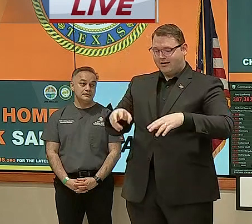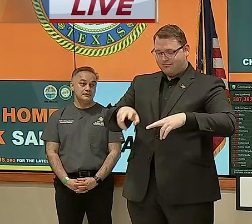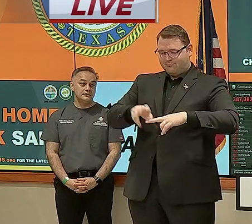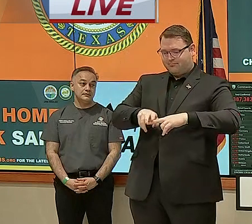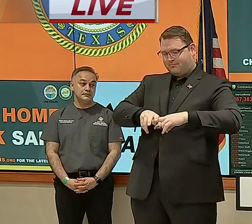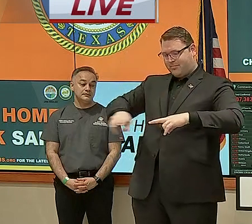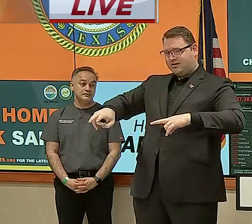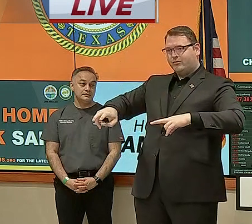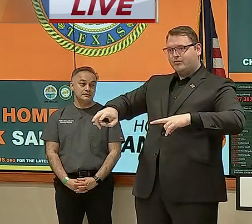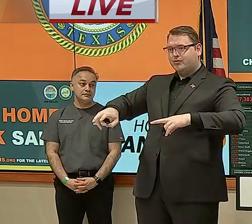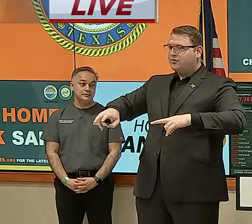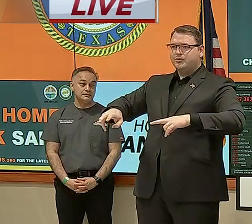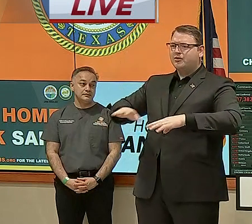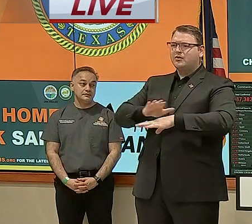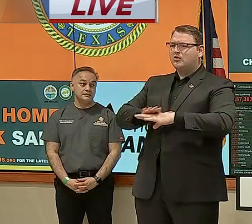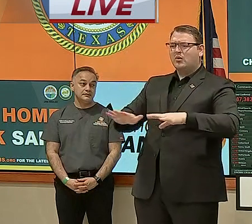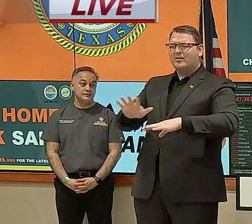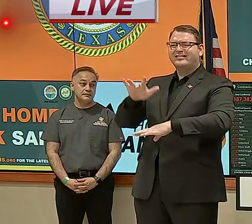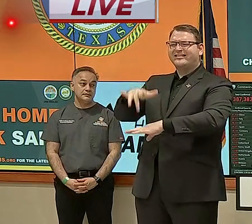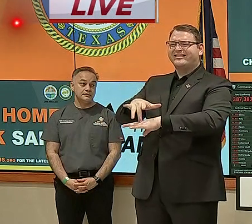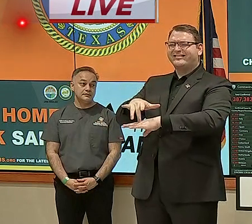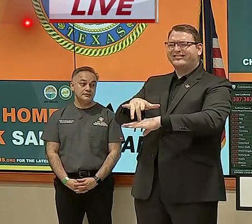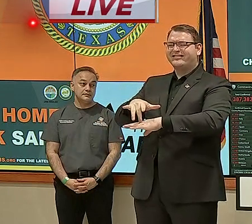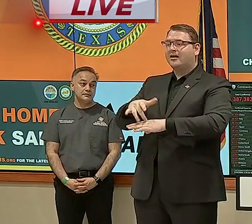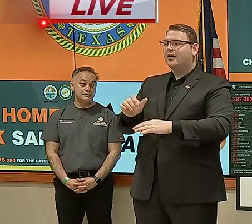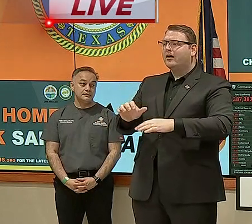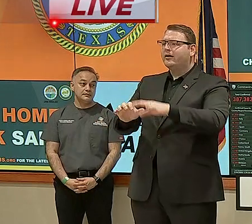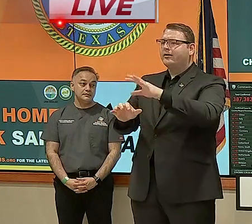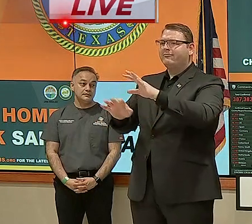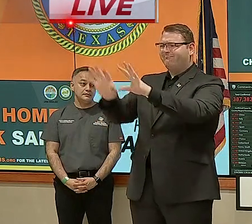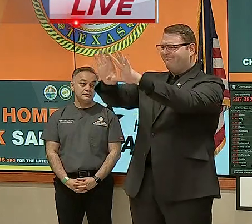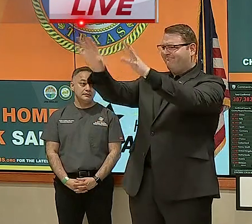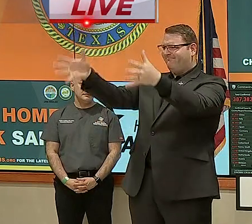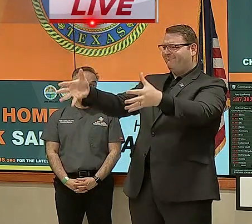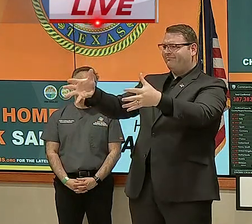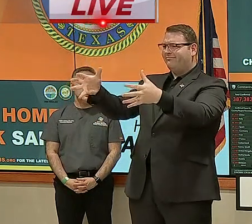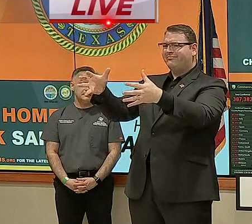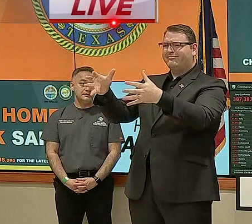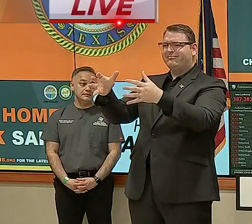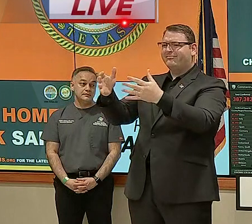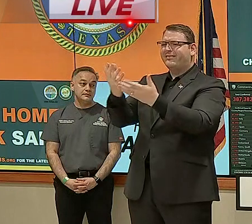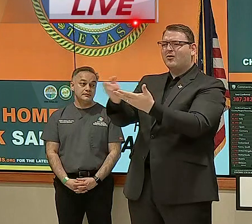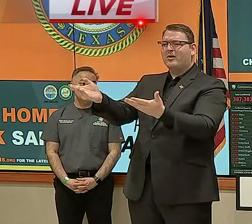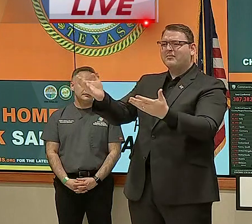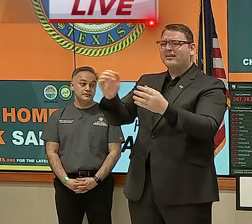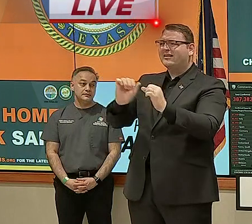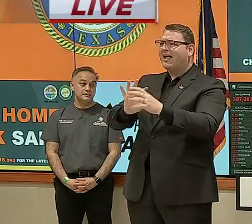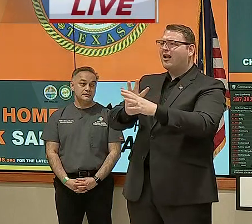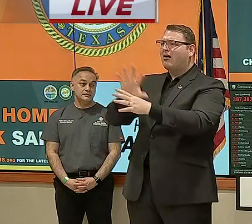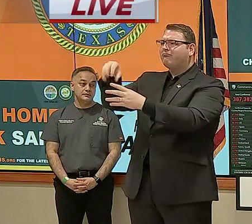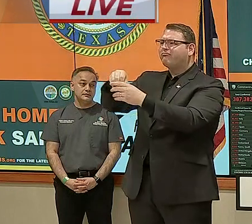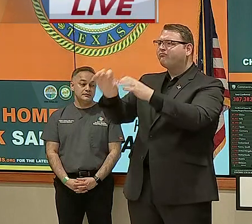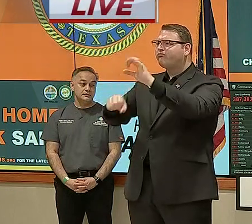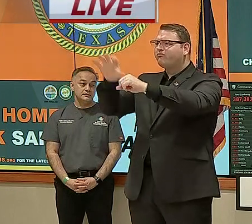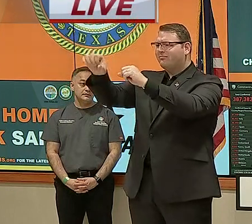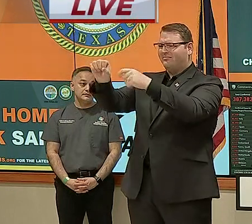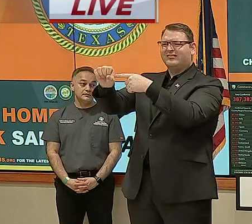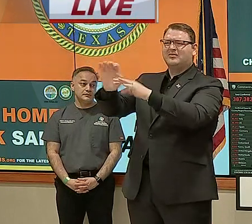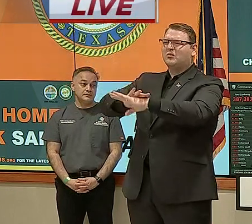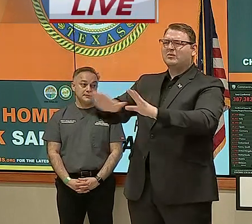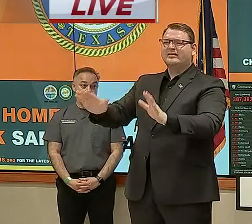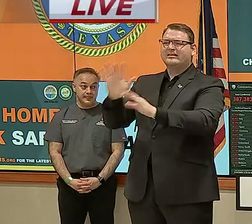know the virus can live on surfaces for up to 48 hours. Folks who do leave